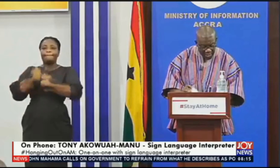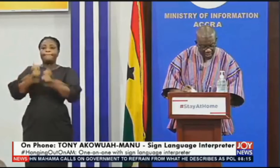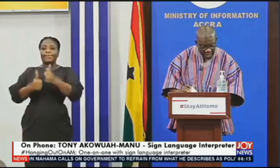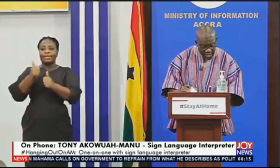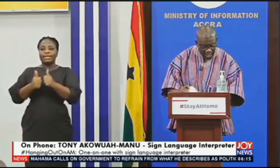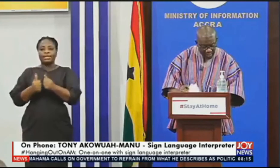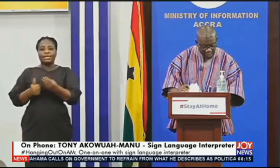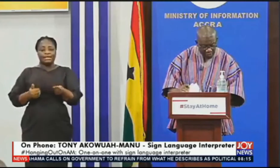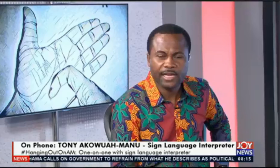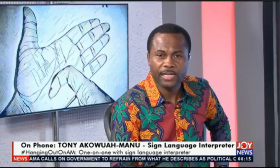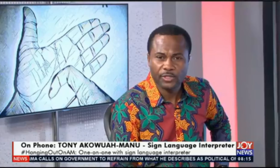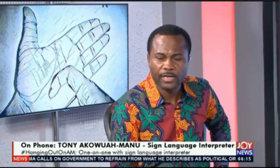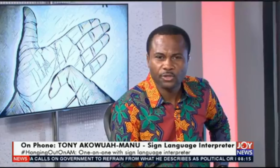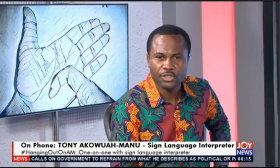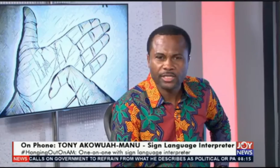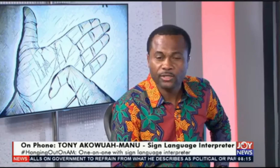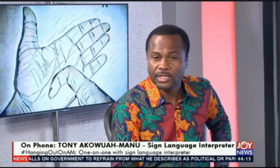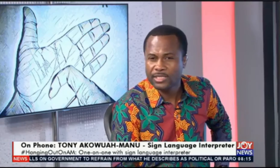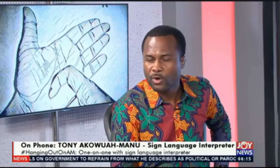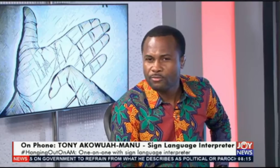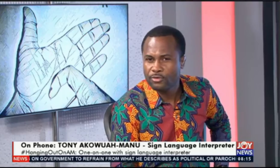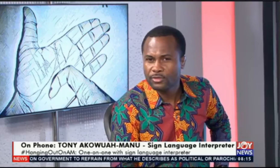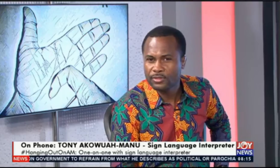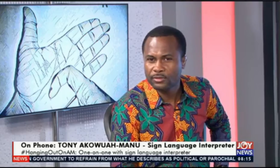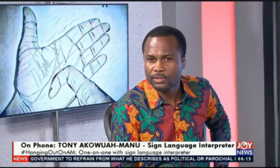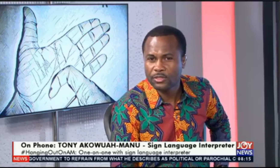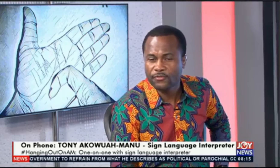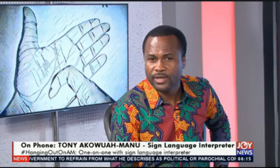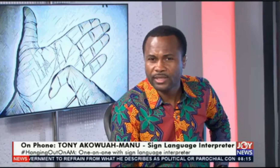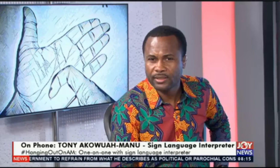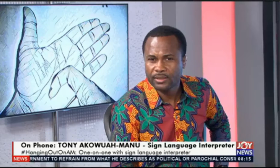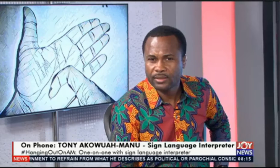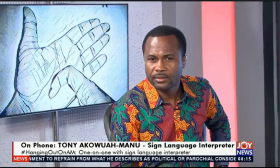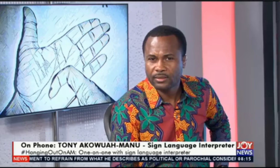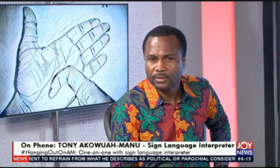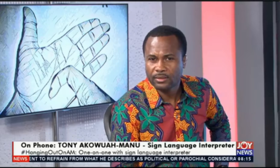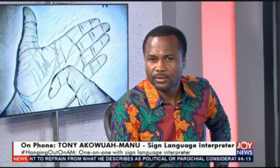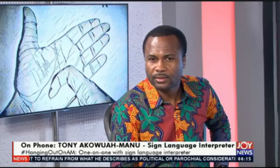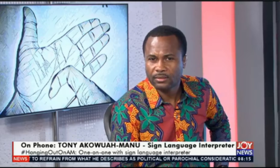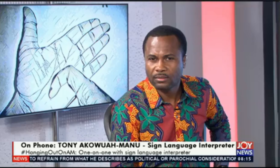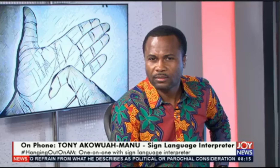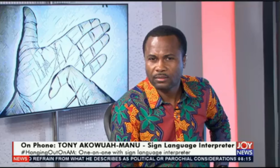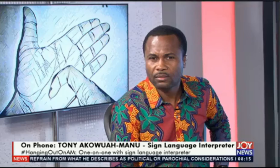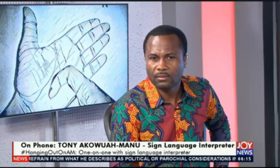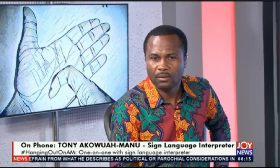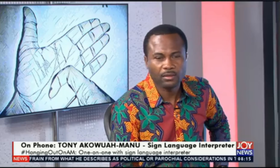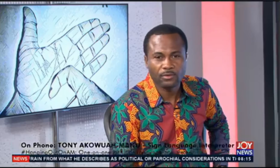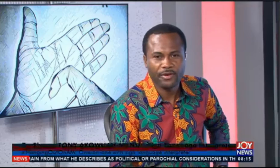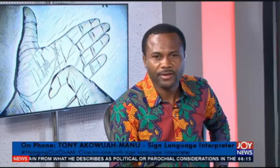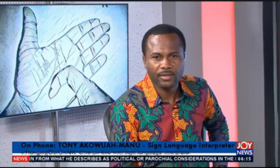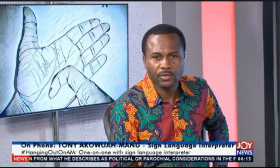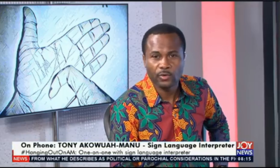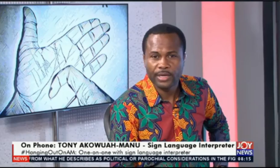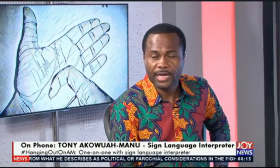And I think I need to come to your church. You said it's a One Road Church of Christ, eh? Yeah, it's a sector. Okay, don't